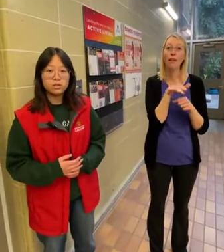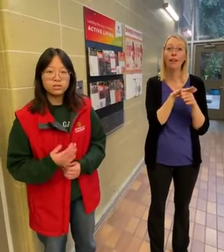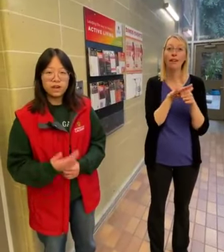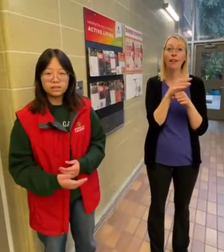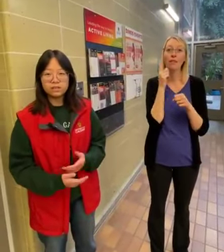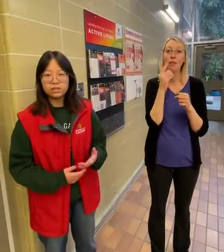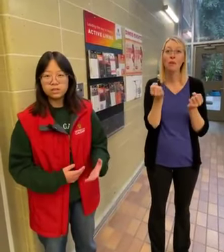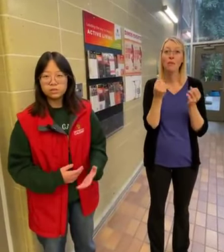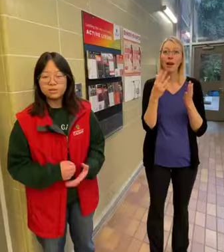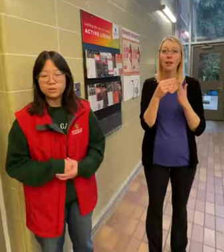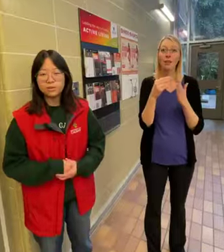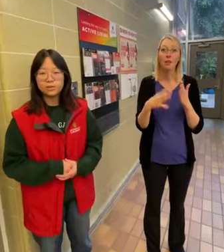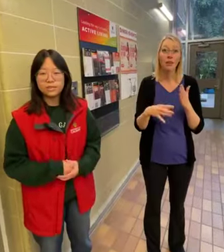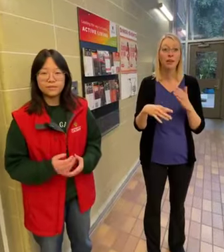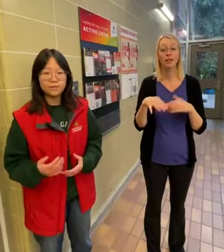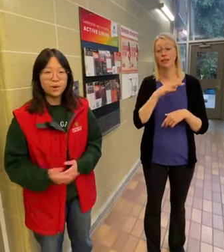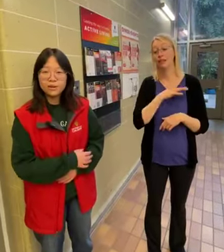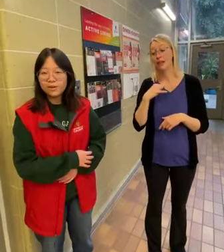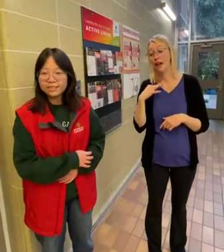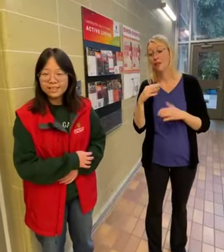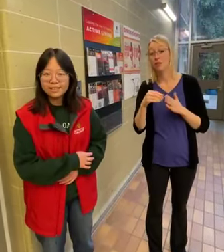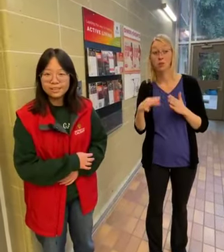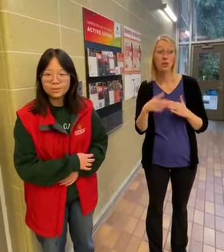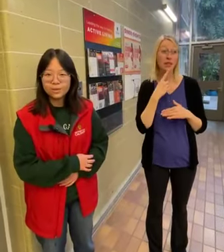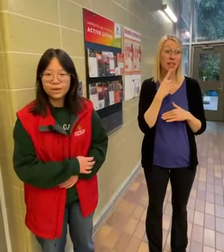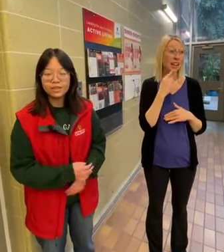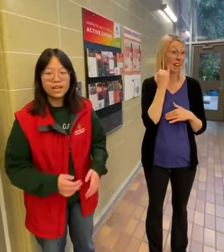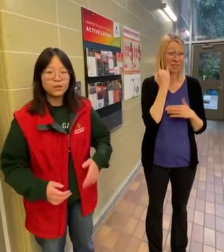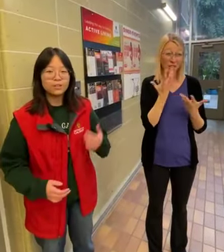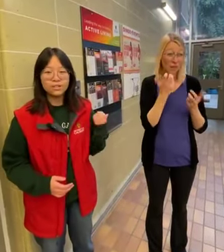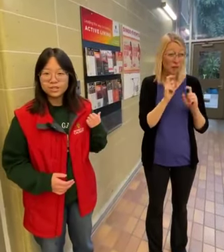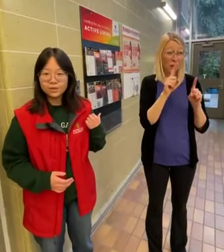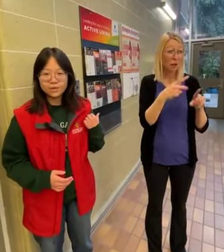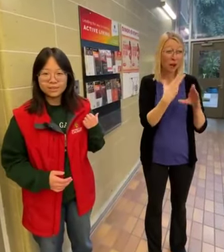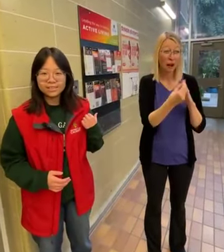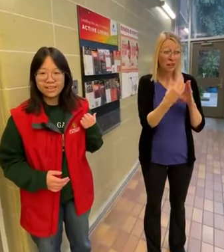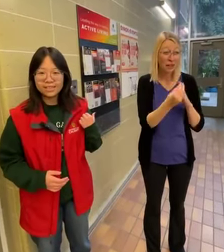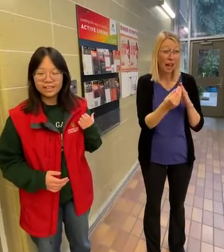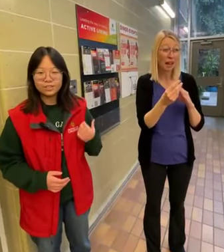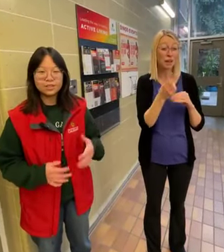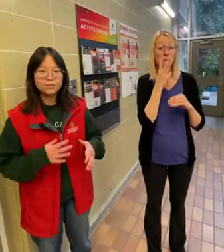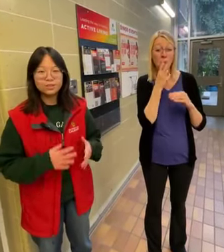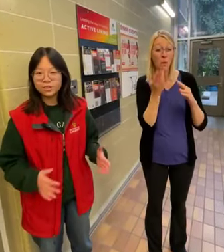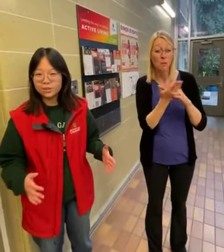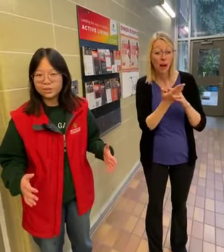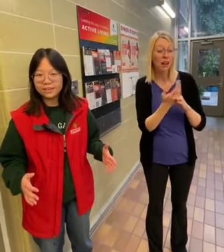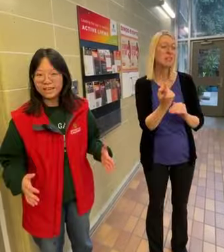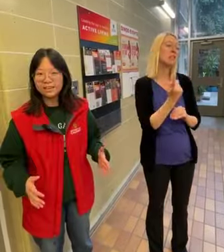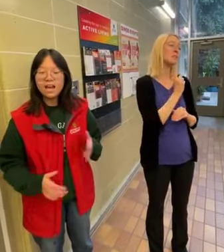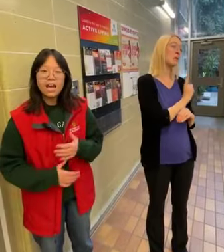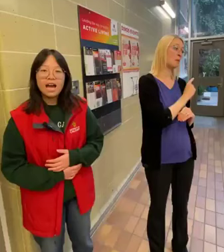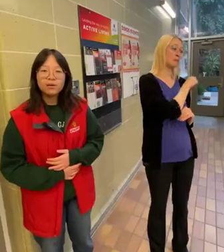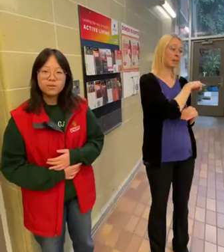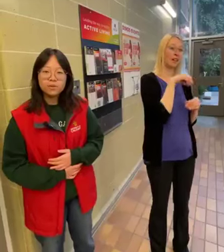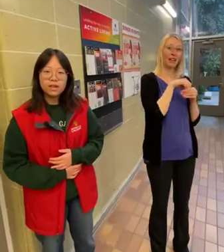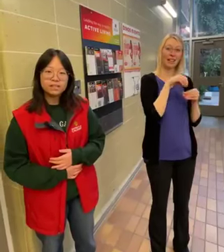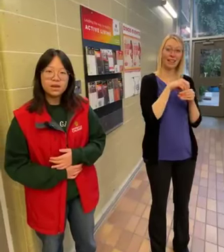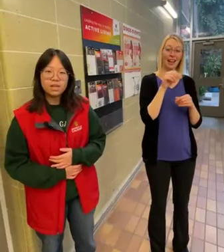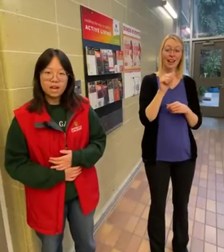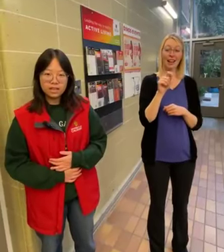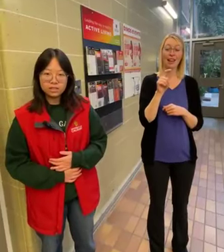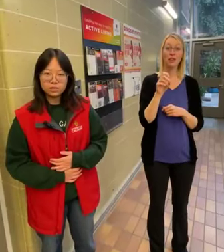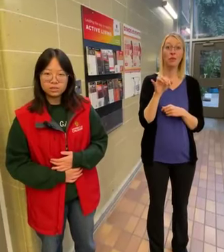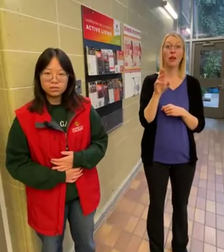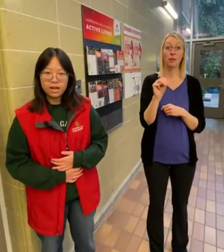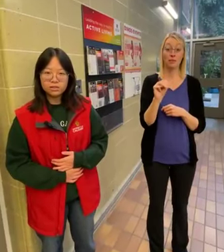students. So faculty, students, they were told, if you don't want to go outside to take your smoke break, you can just go do it inside the atrium, just go do it there. However, by